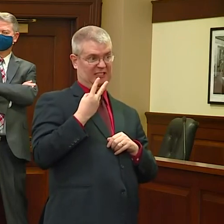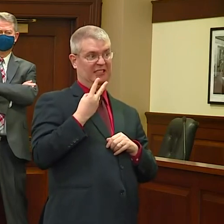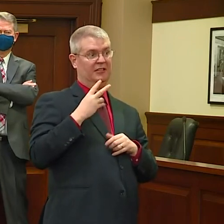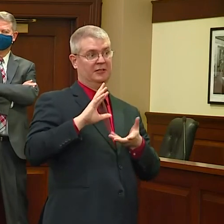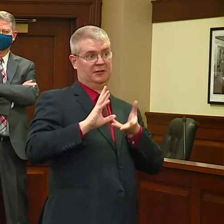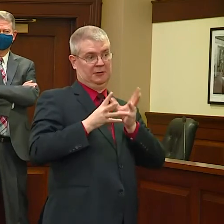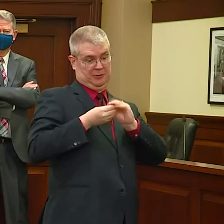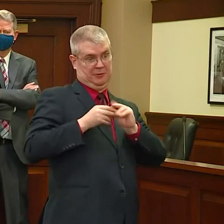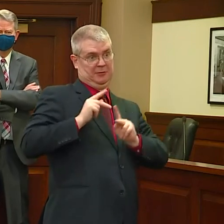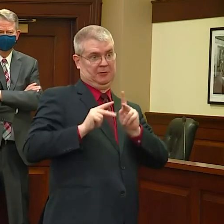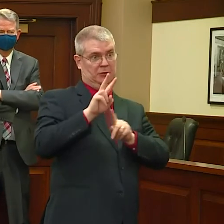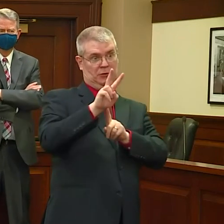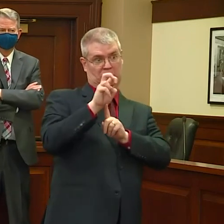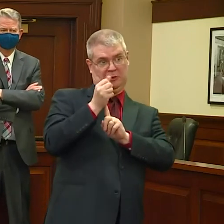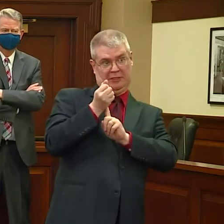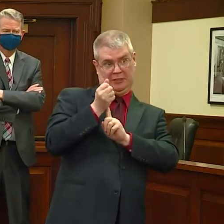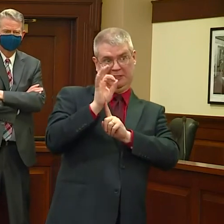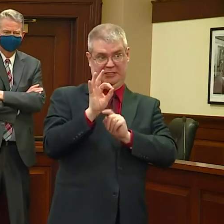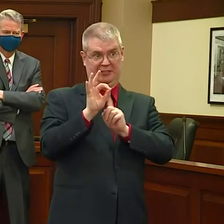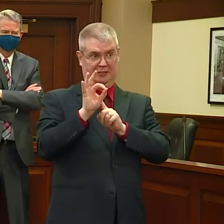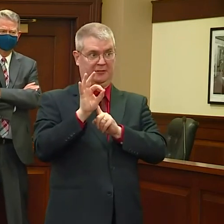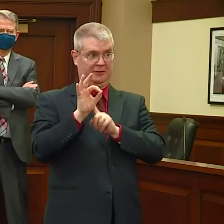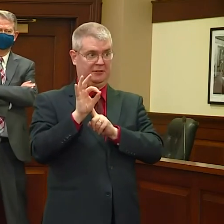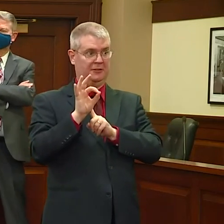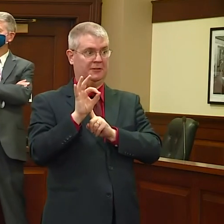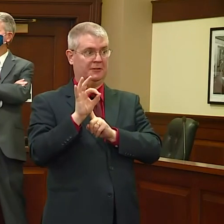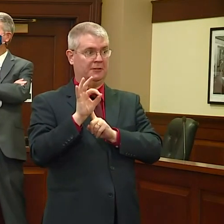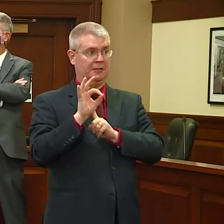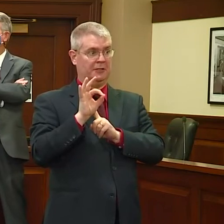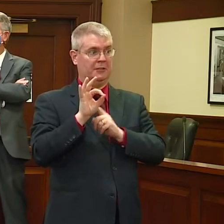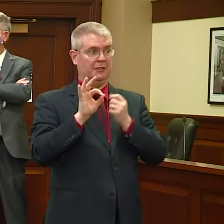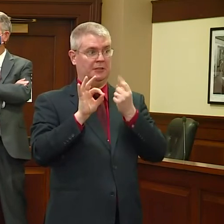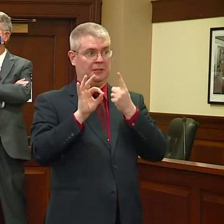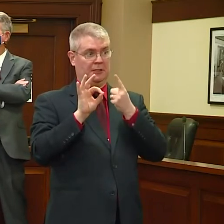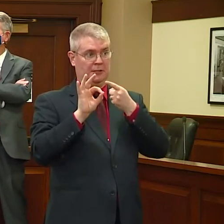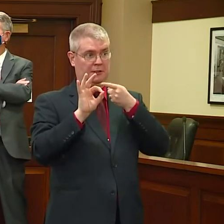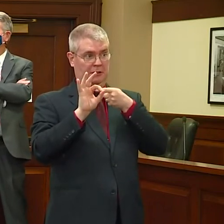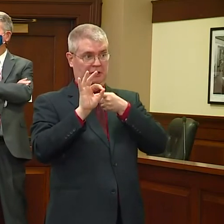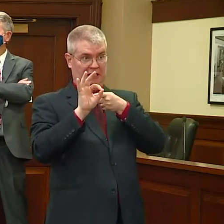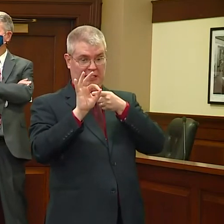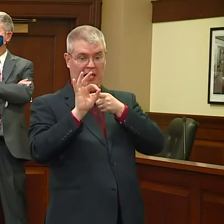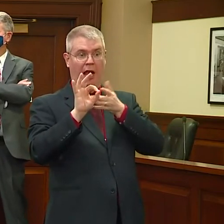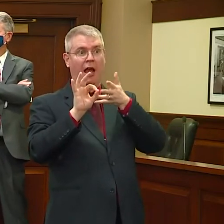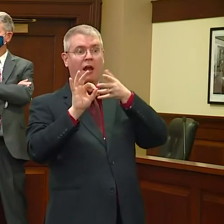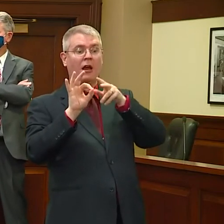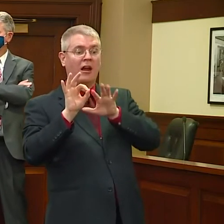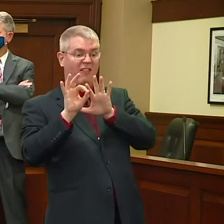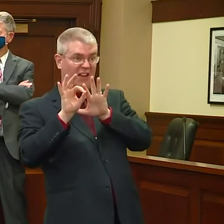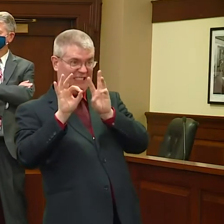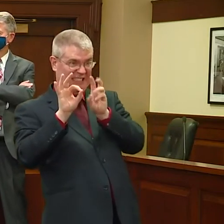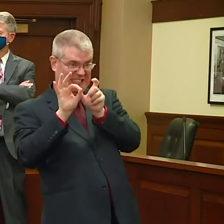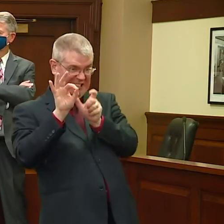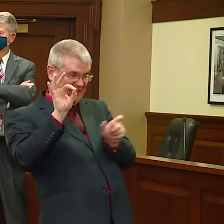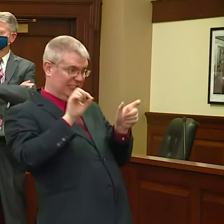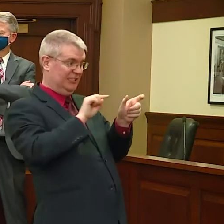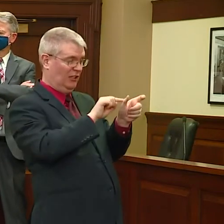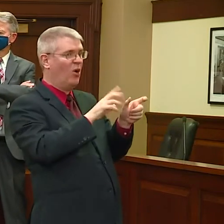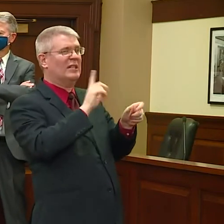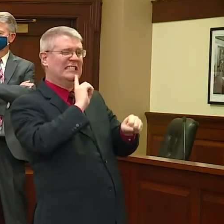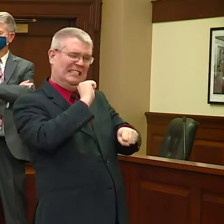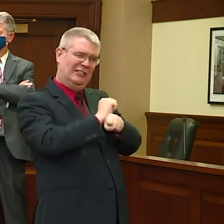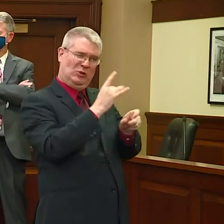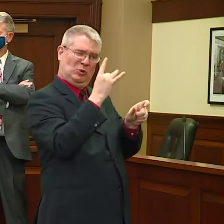in intensive care, according to the hospital's own reports. Next slide. So which leads me to the metrics. I won't go